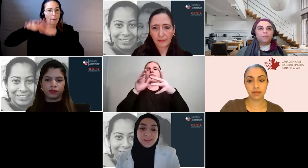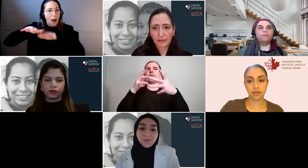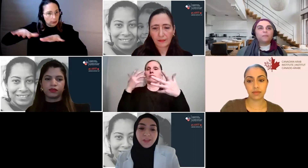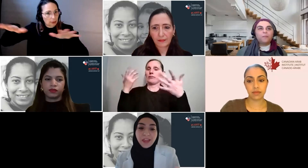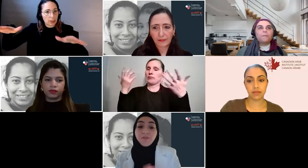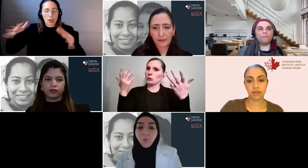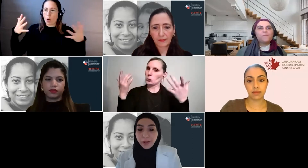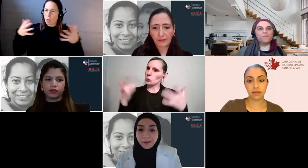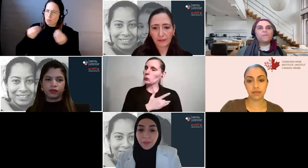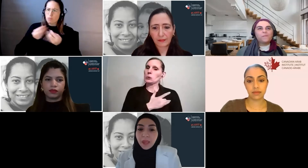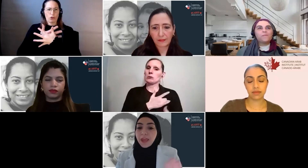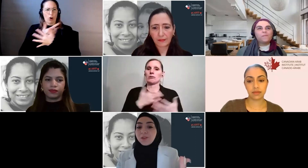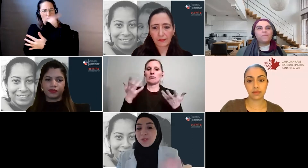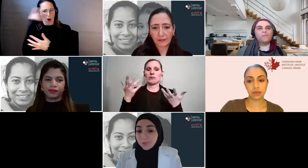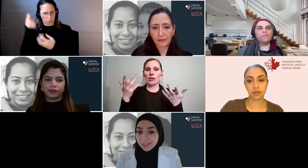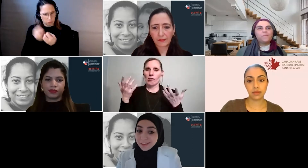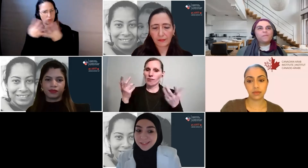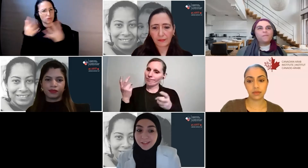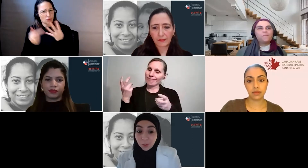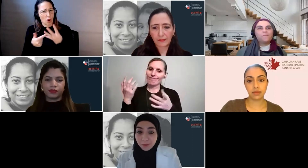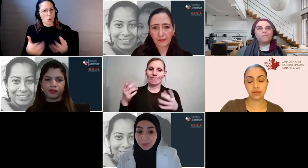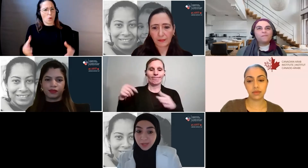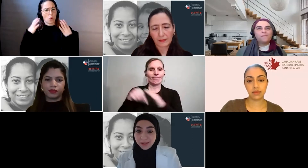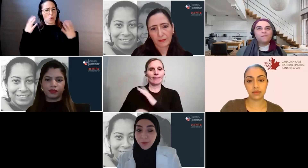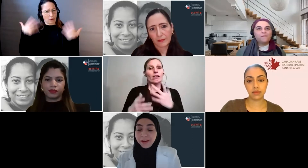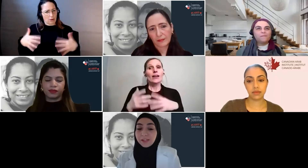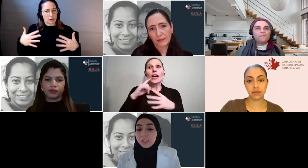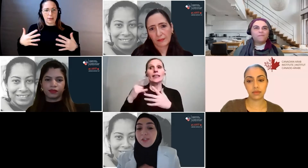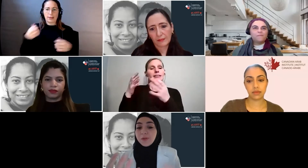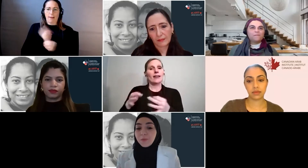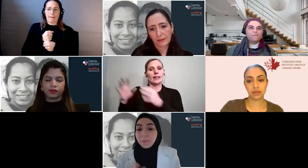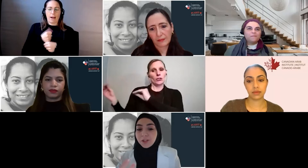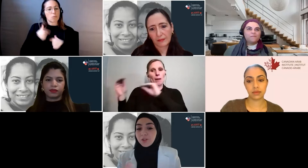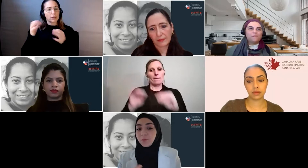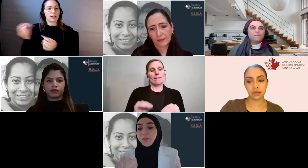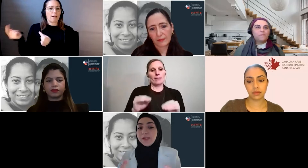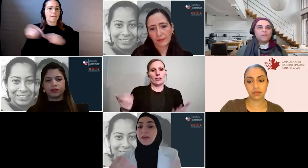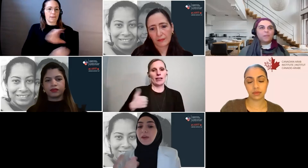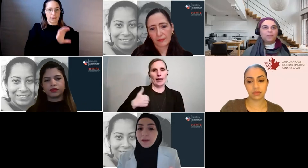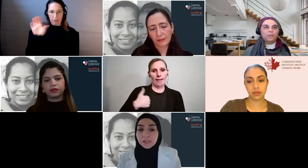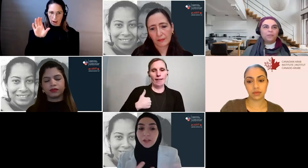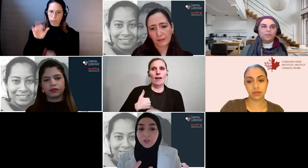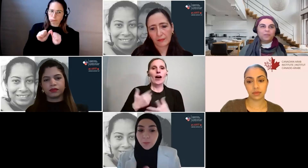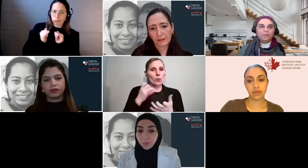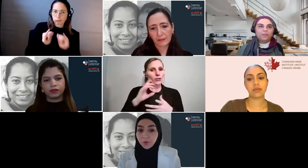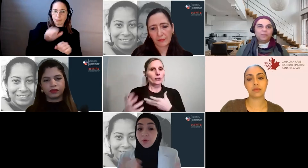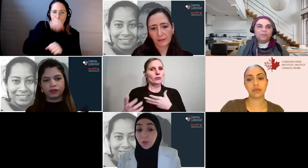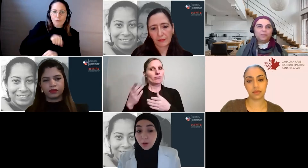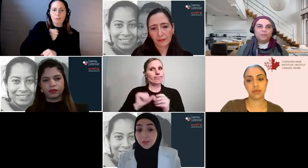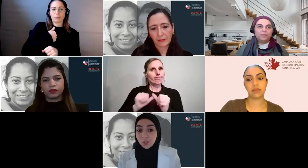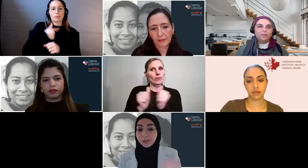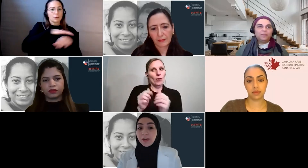heavy work. In 2017, I decided to come back to Canada, where I continued my passion to providing counseling and trauma support